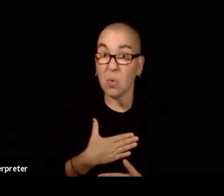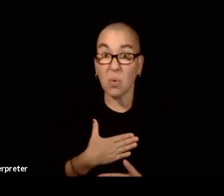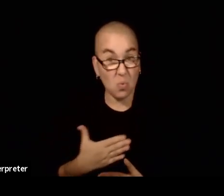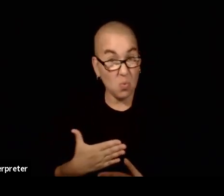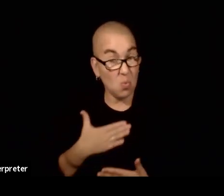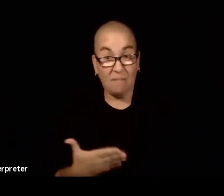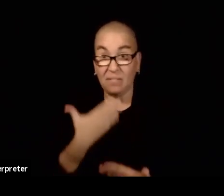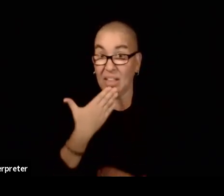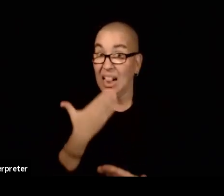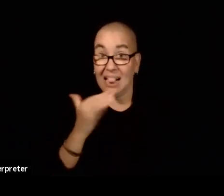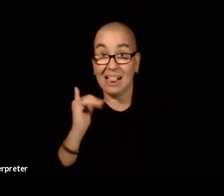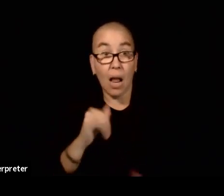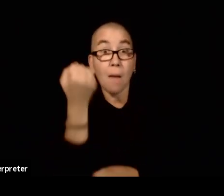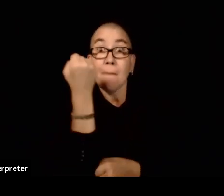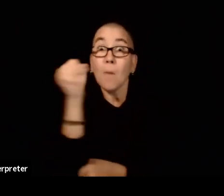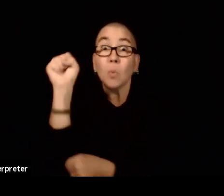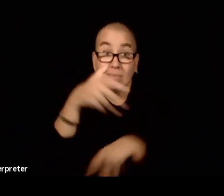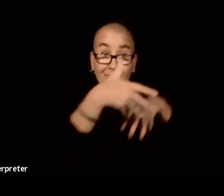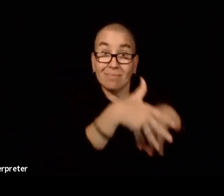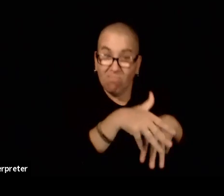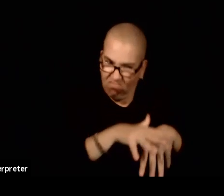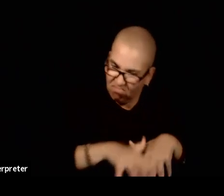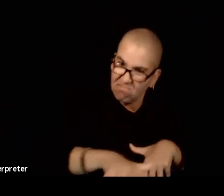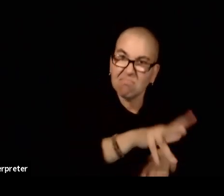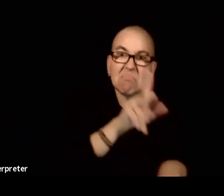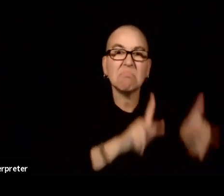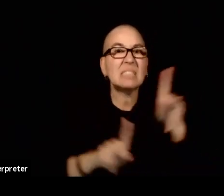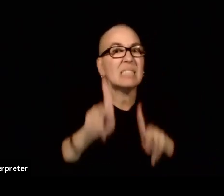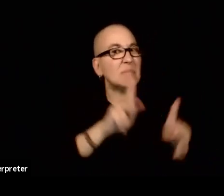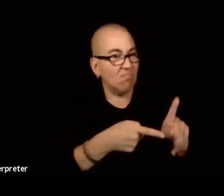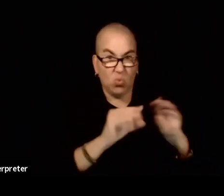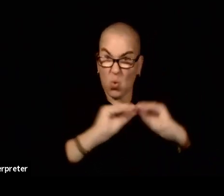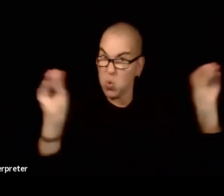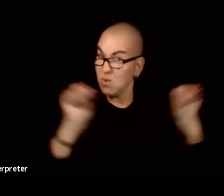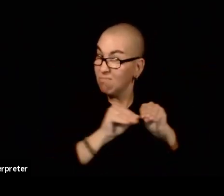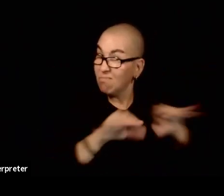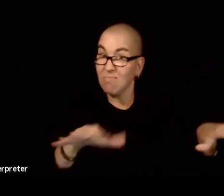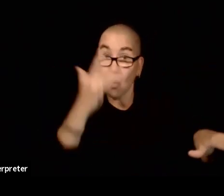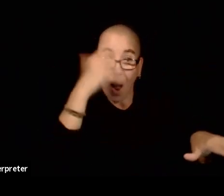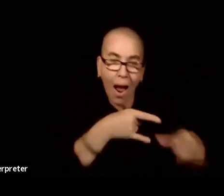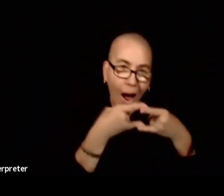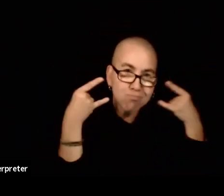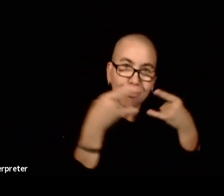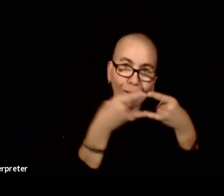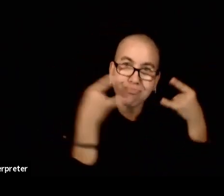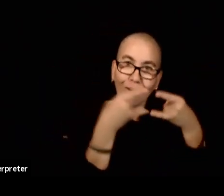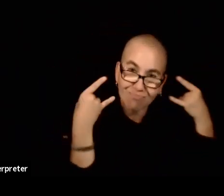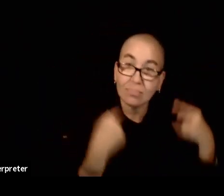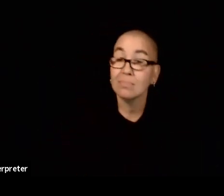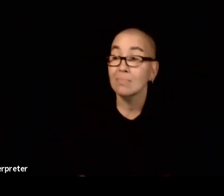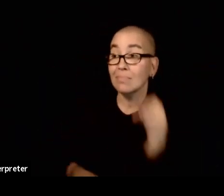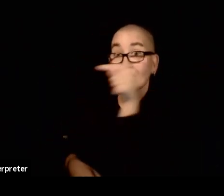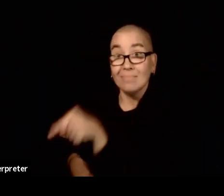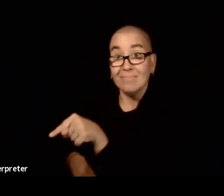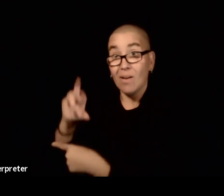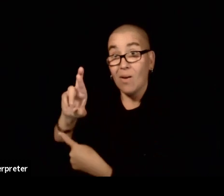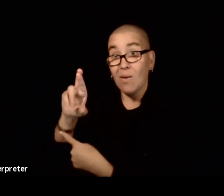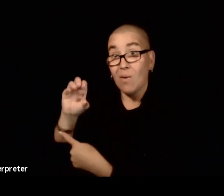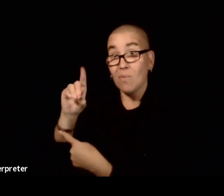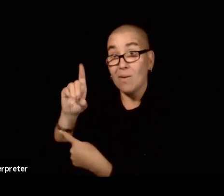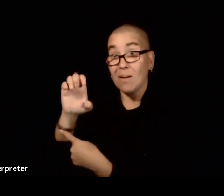early June. In this particular situation, we're very aware that there was no social distancing and that people were not wearing